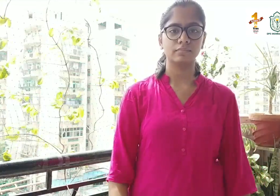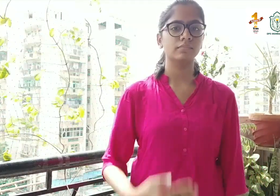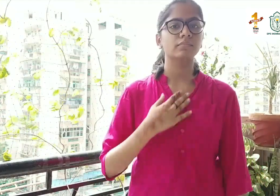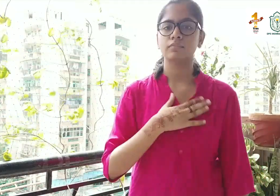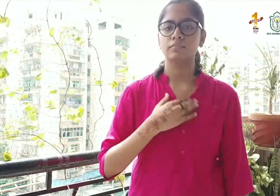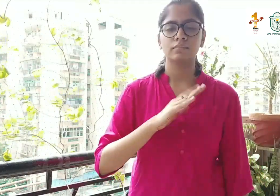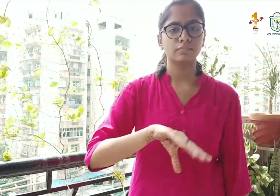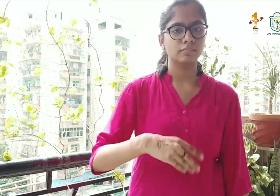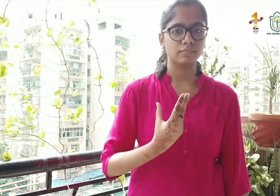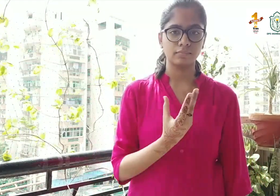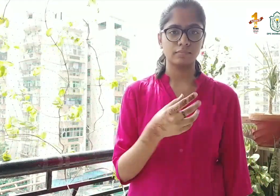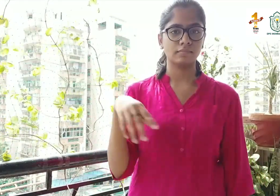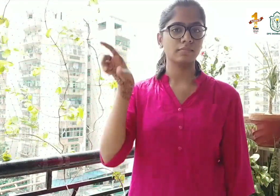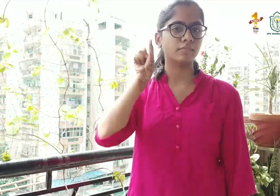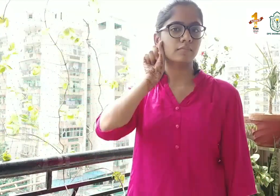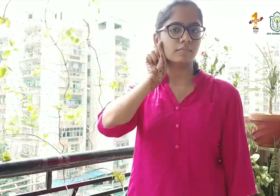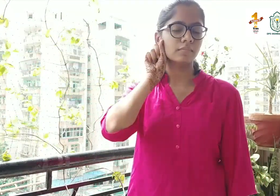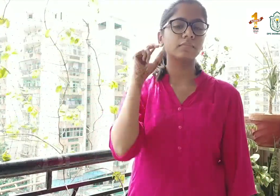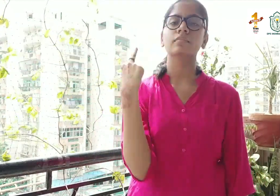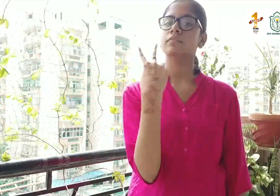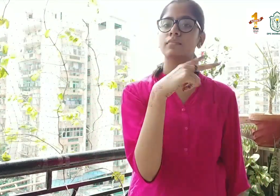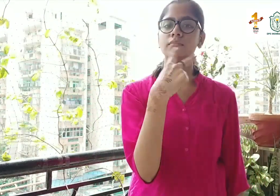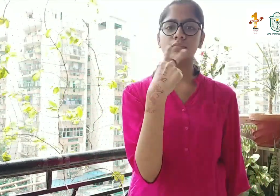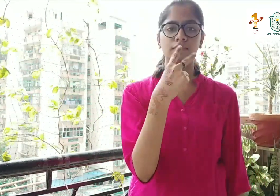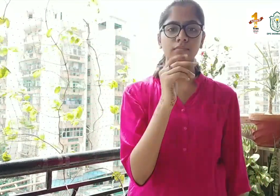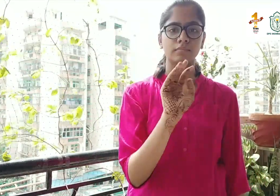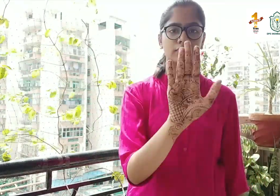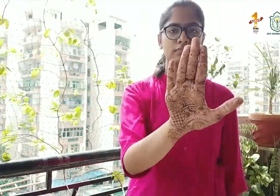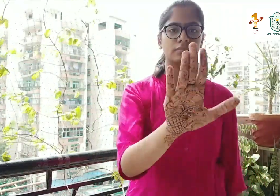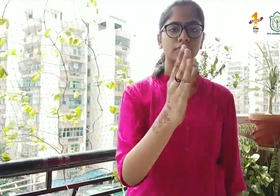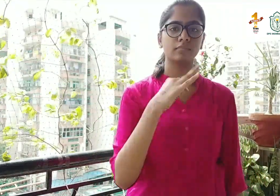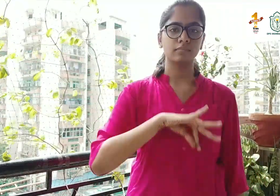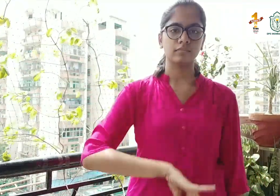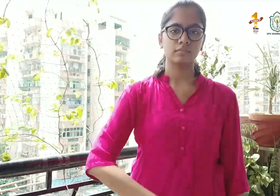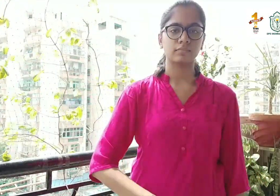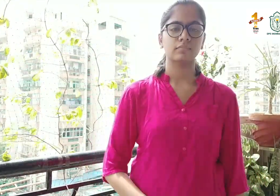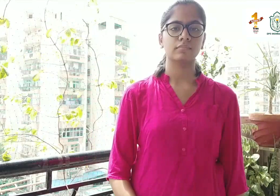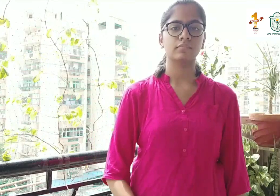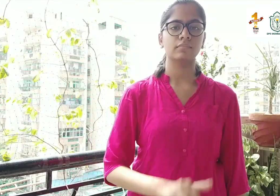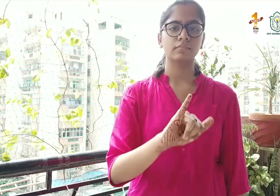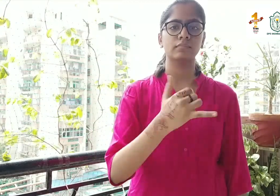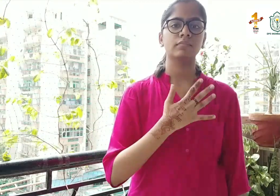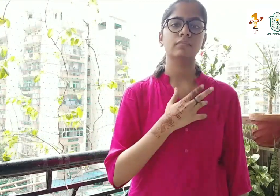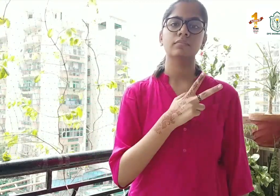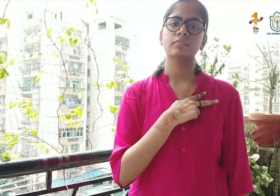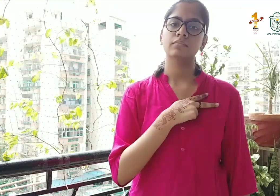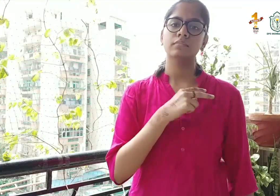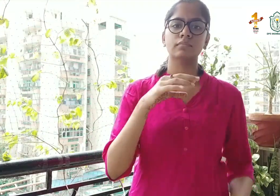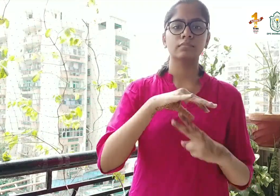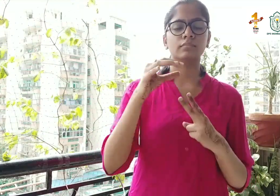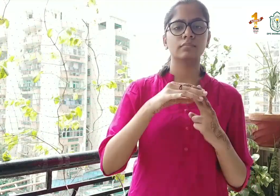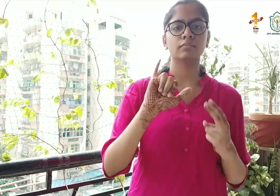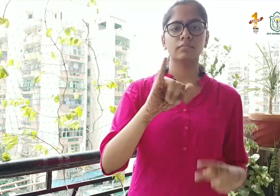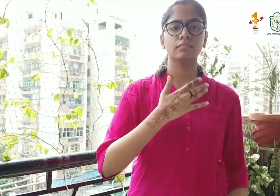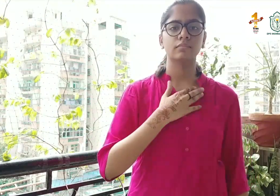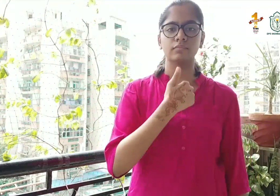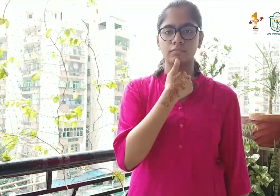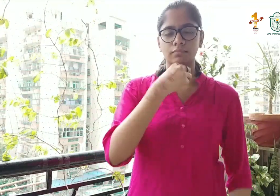please don't force us to wear hearing aids or lip read for your benefit that is our personal and private choice